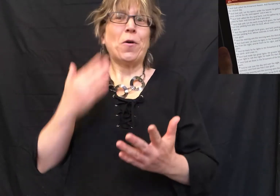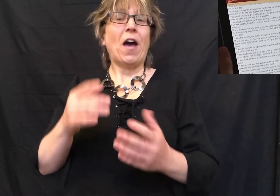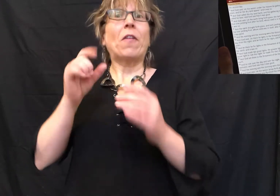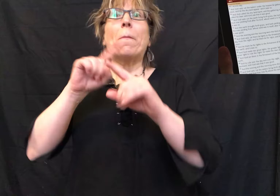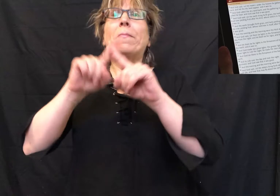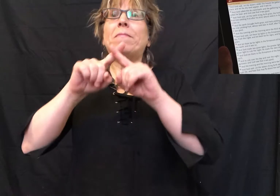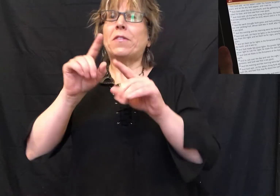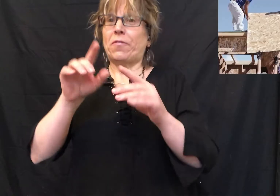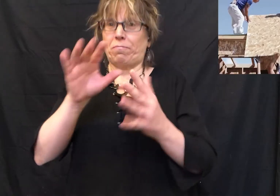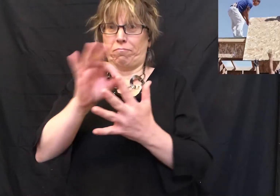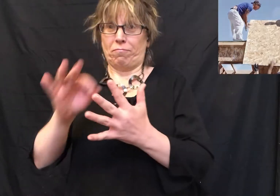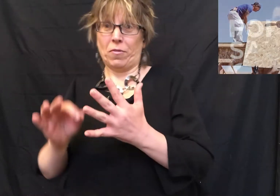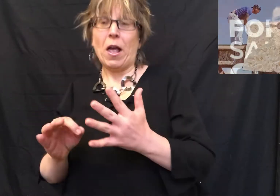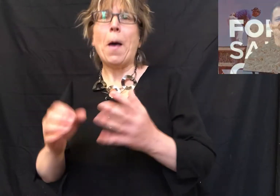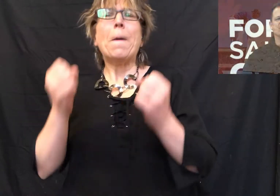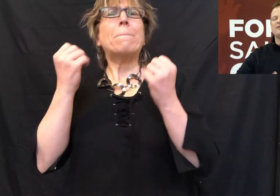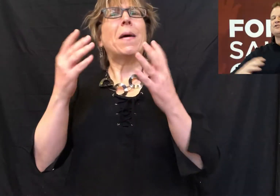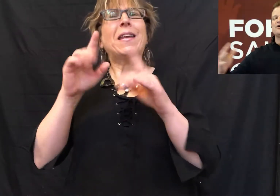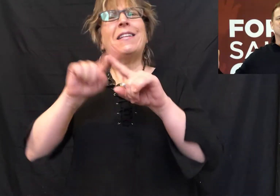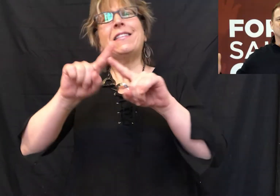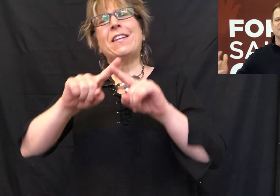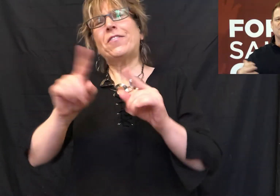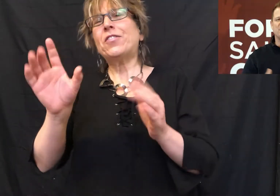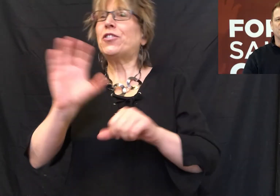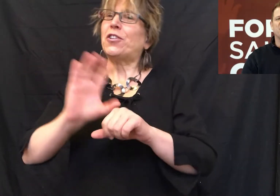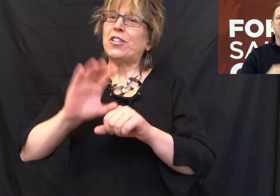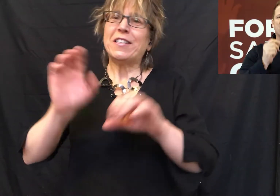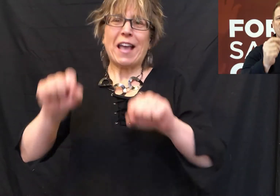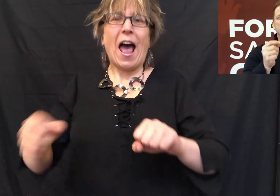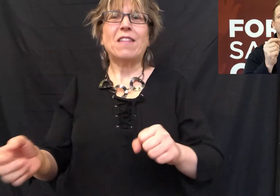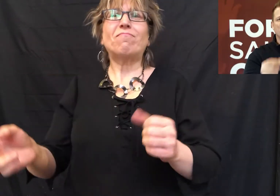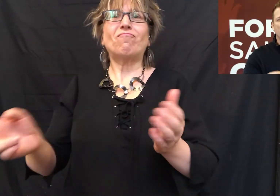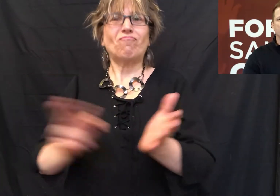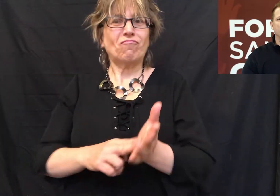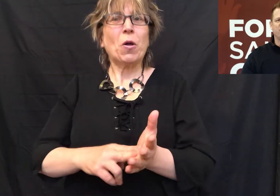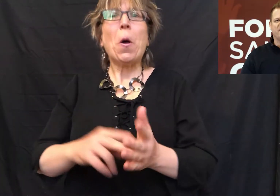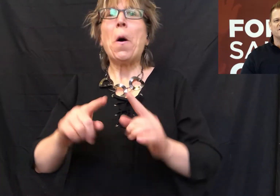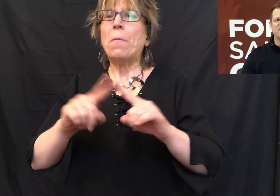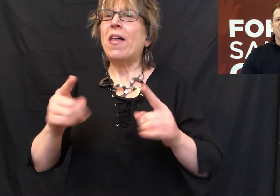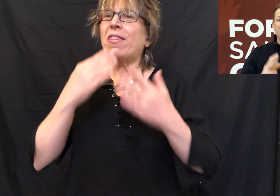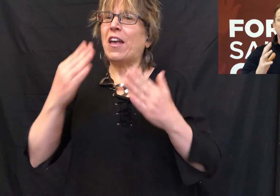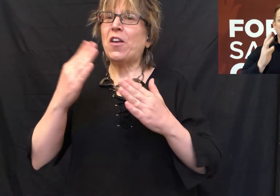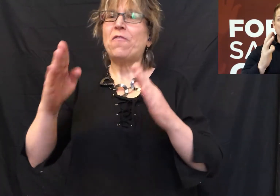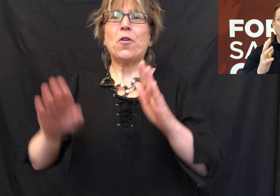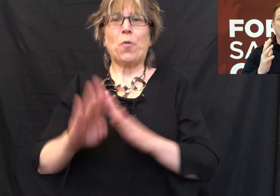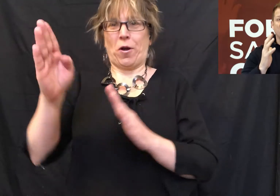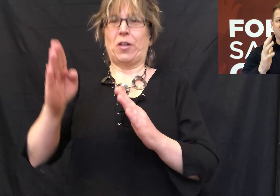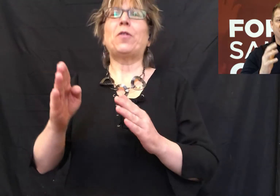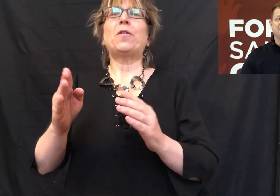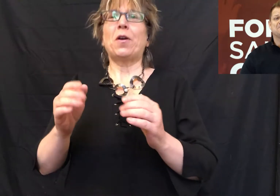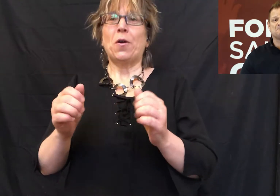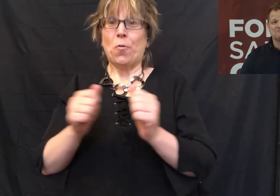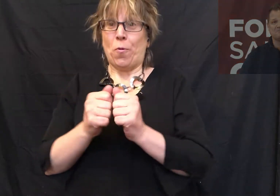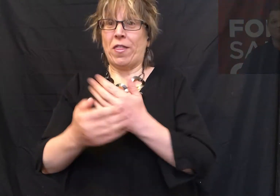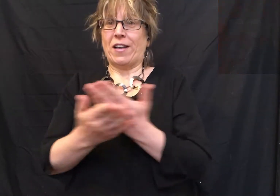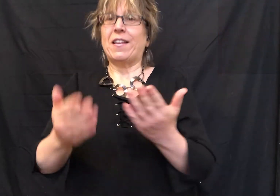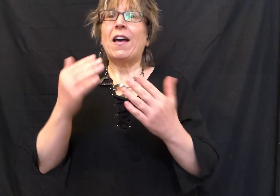many choices, so many great leaders to listen to, so many churches you could tune in with. Thank you for growing with us. Have a strong